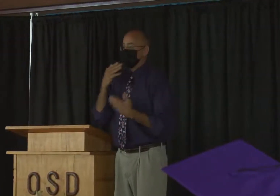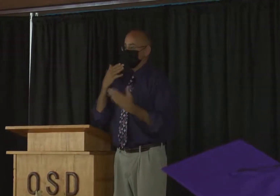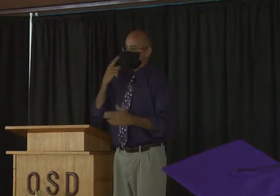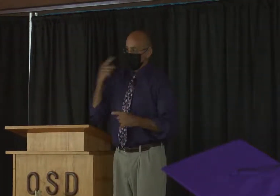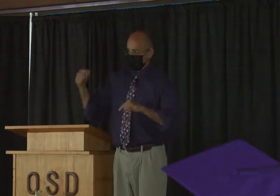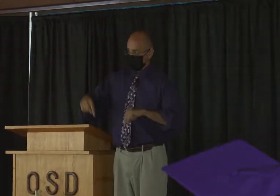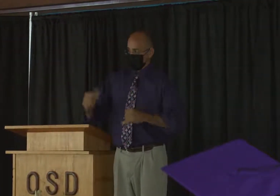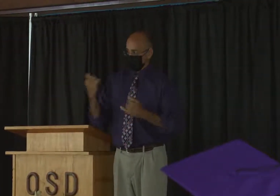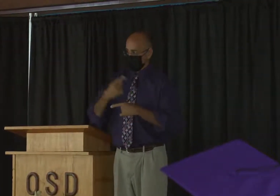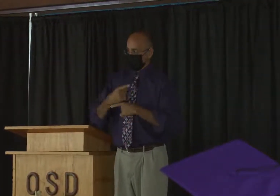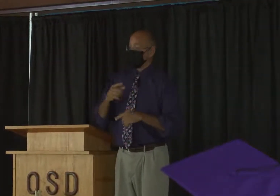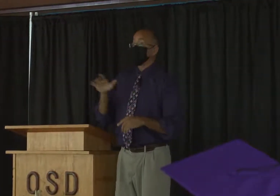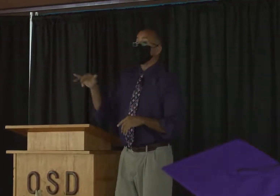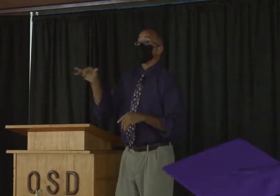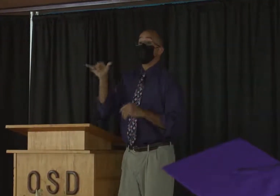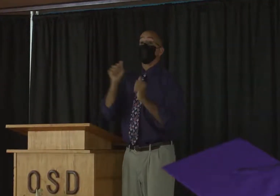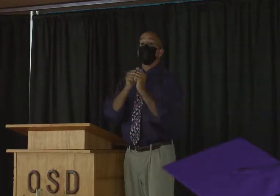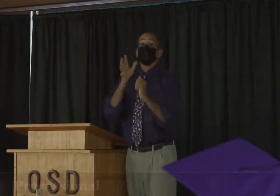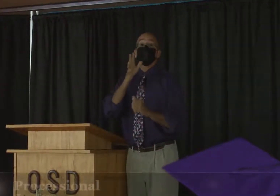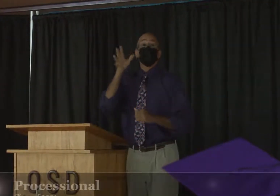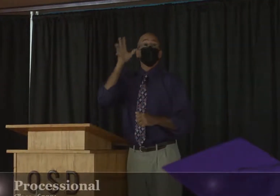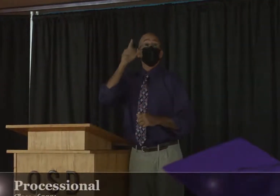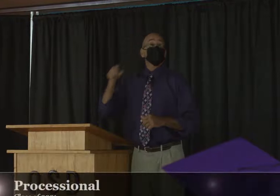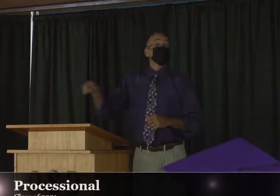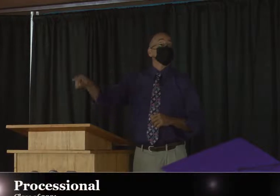diplomas. Congratulations to each of you.